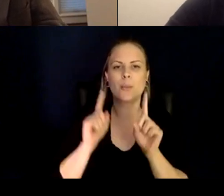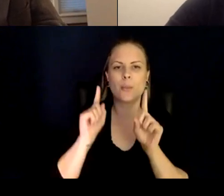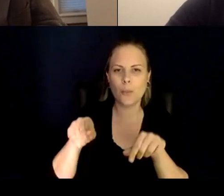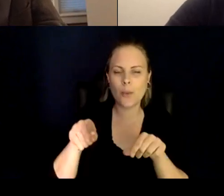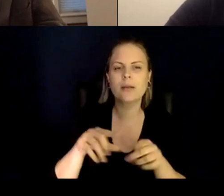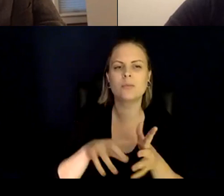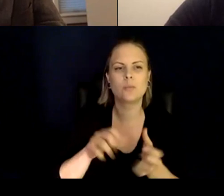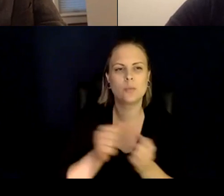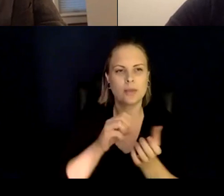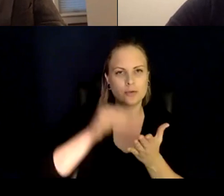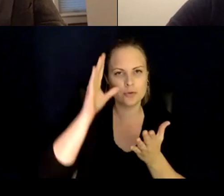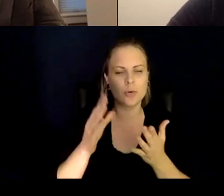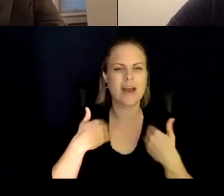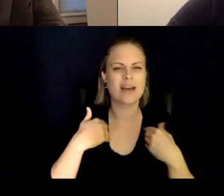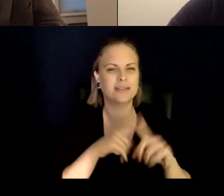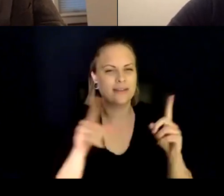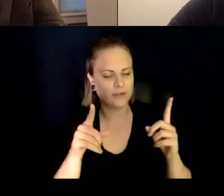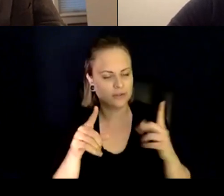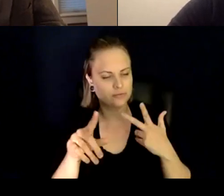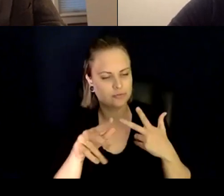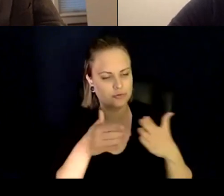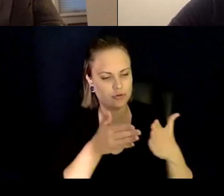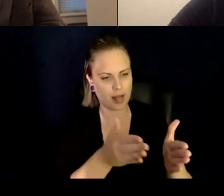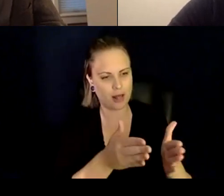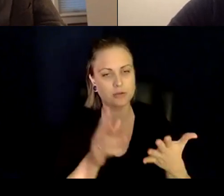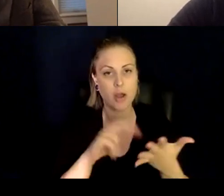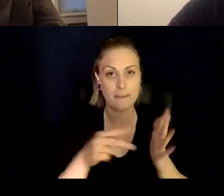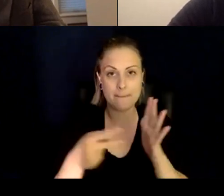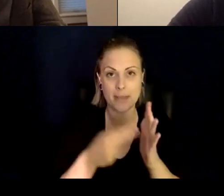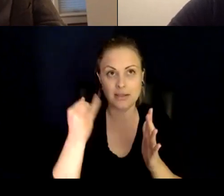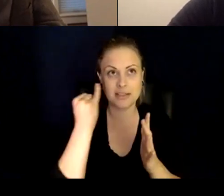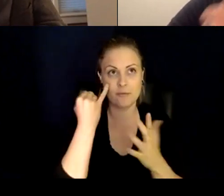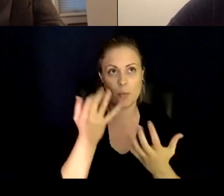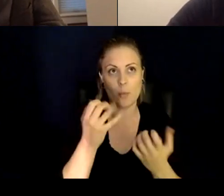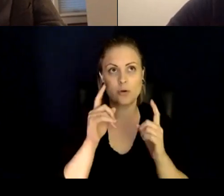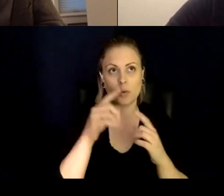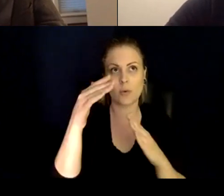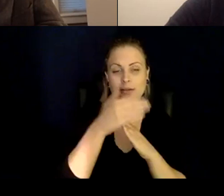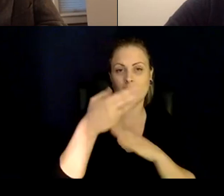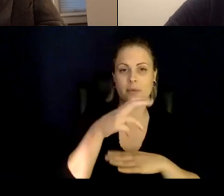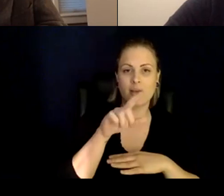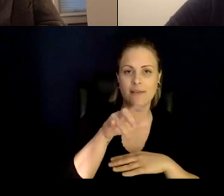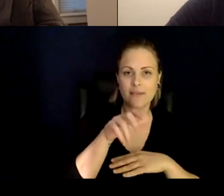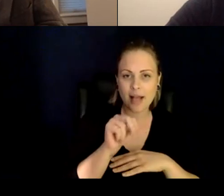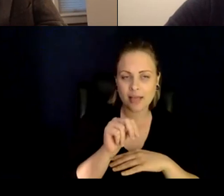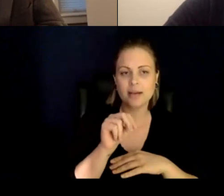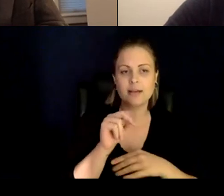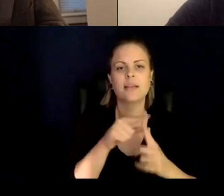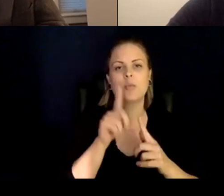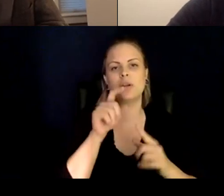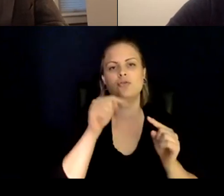different trail. And it meant that if we were going to go to the top of Helvellyn, we would have to